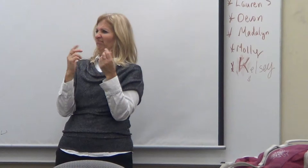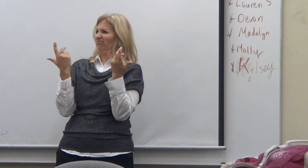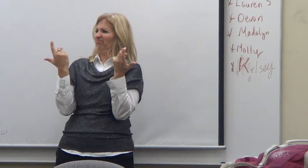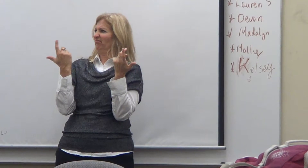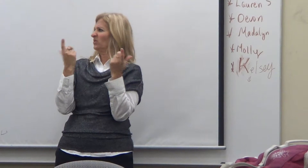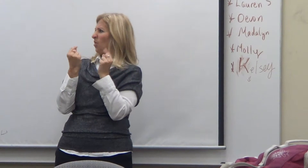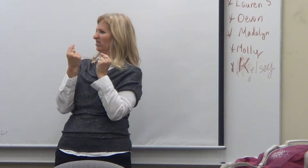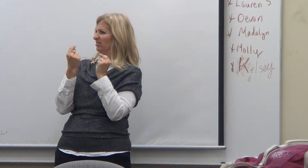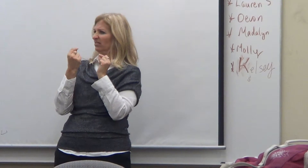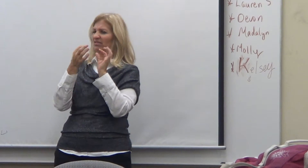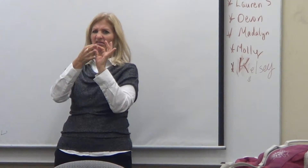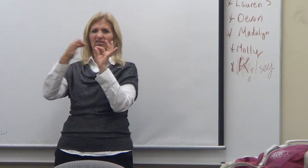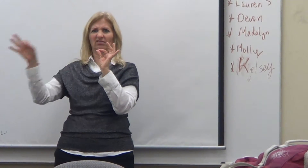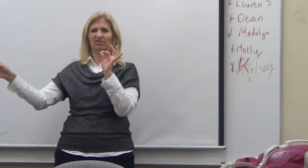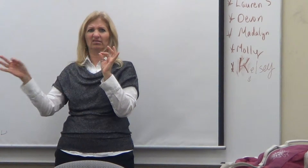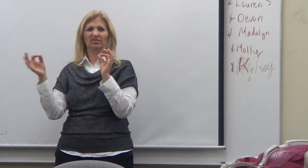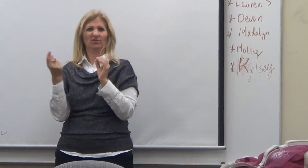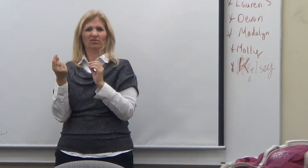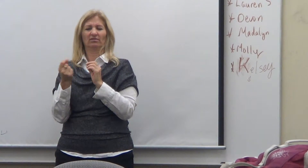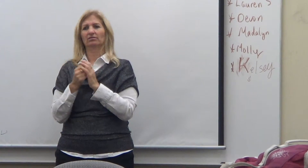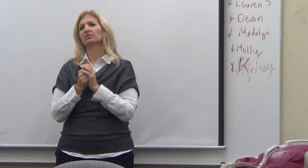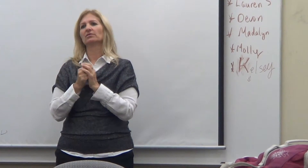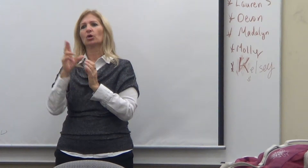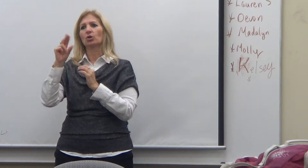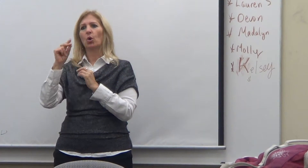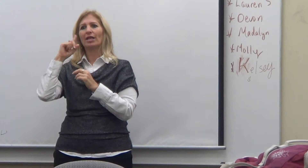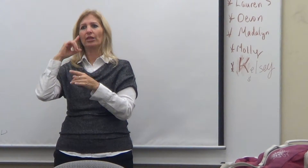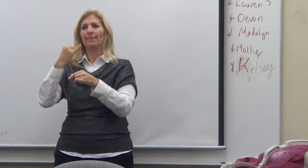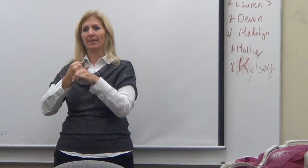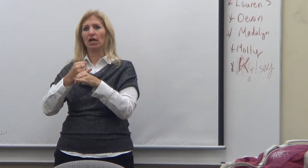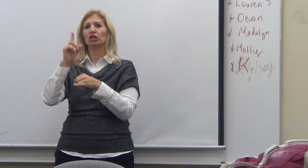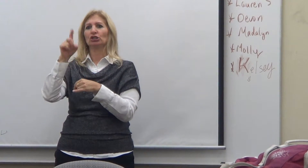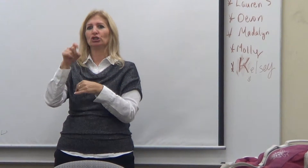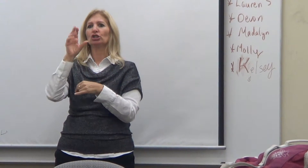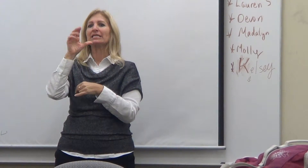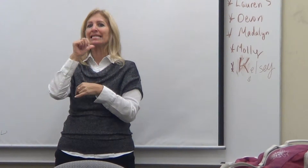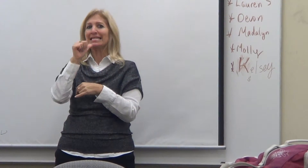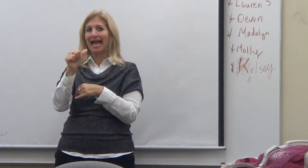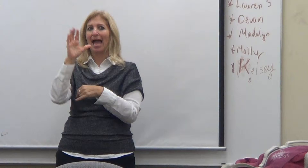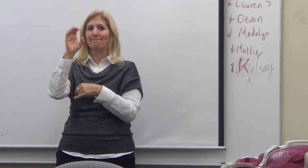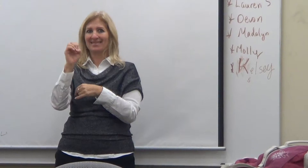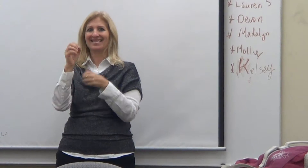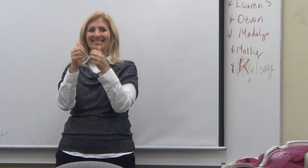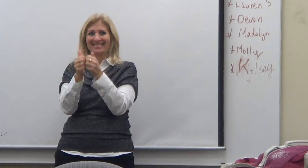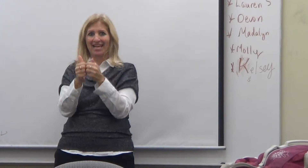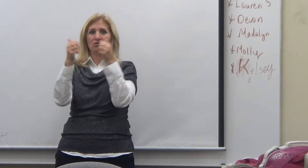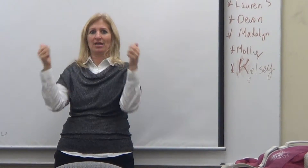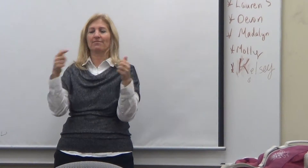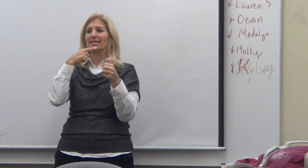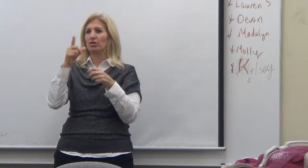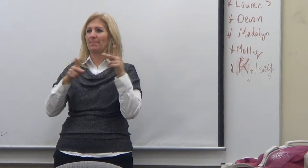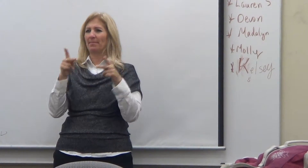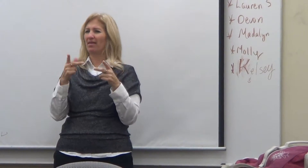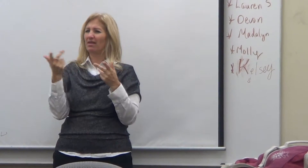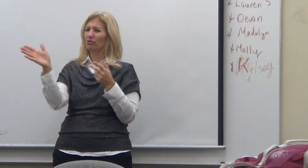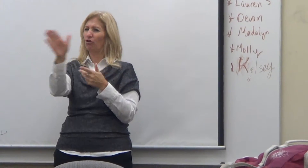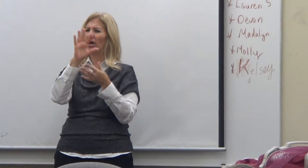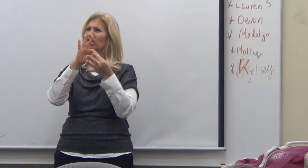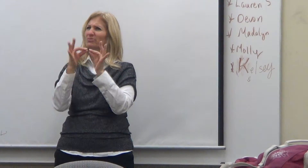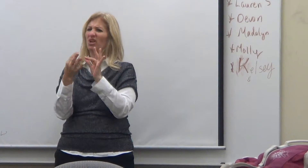Section 504 of the law says that you cannot segregate people because of a disability or for any reason, which would include deaf people